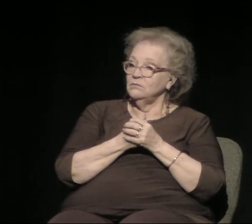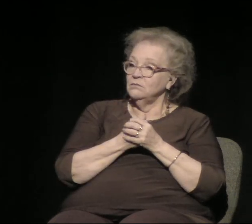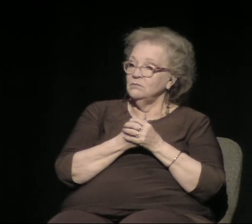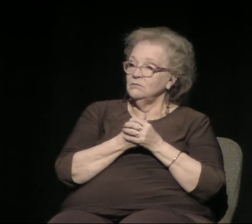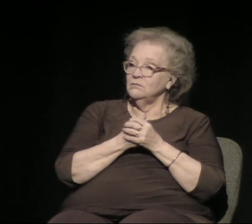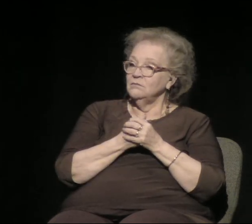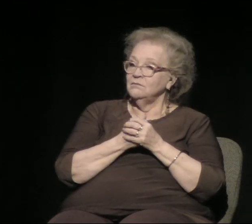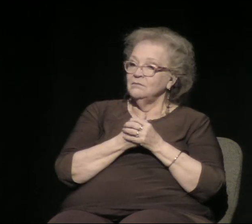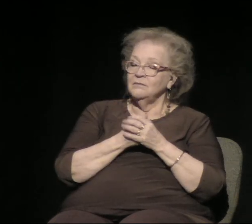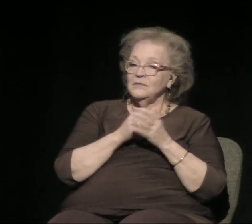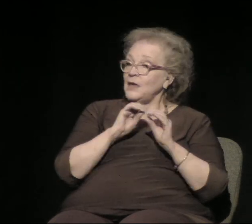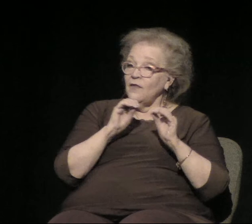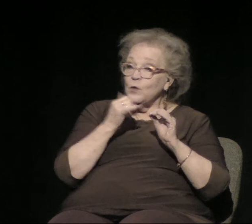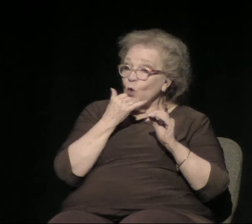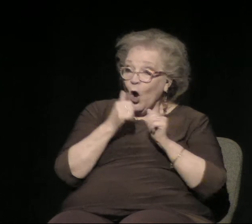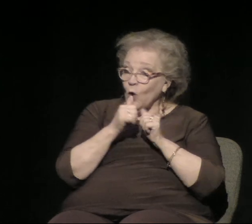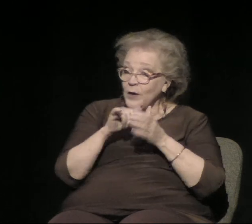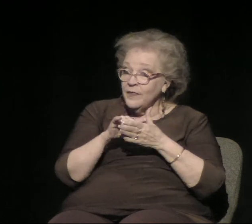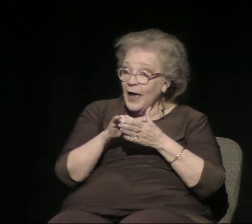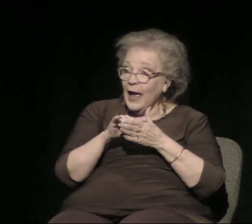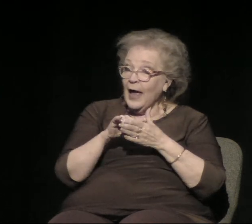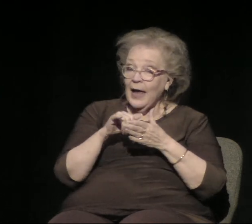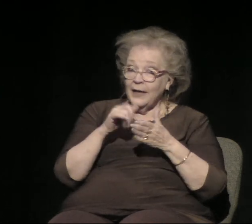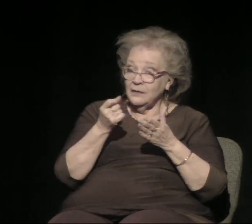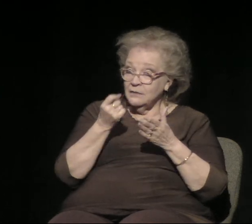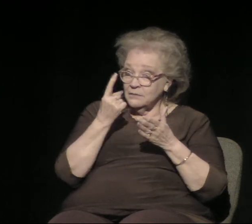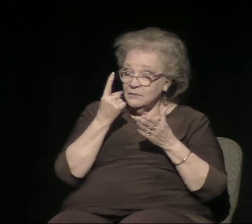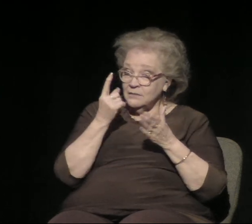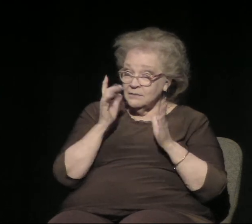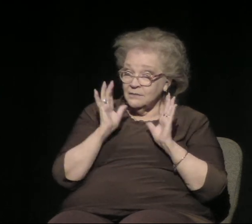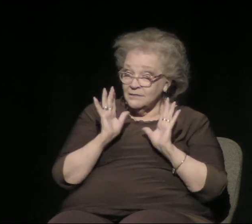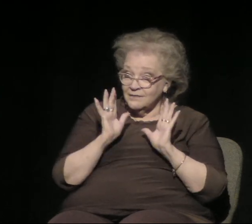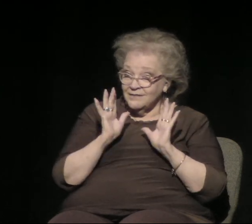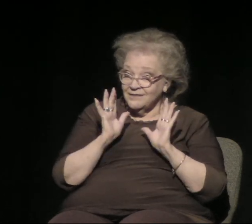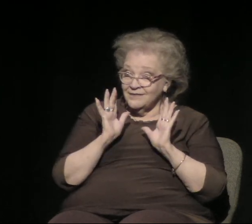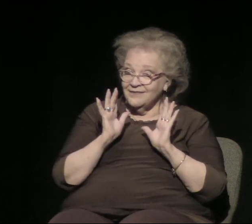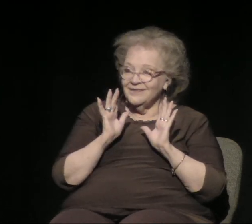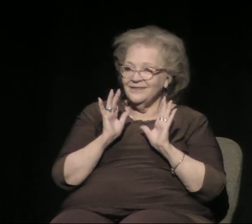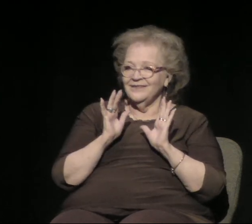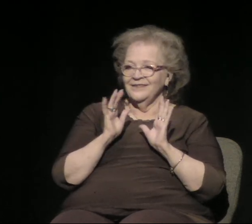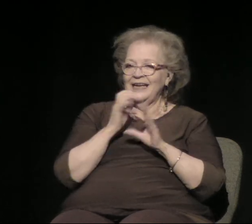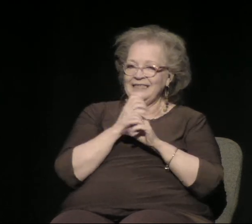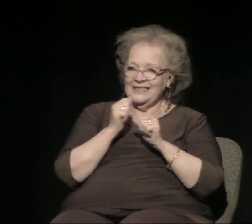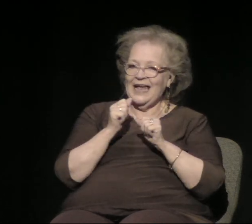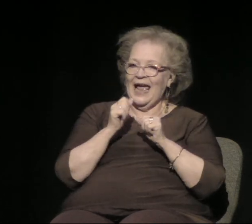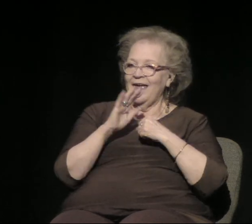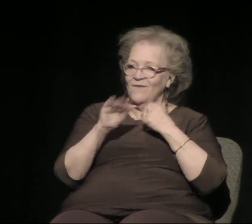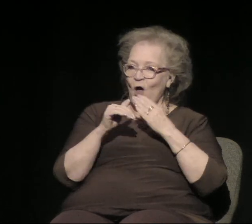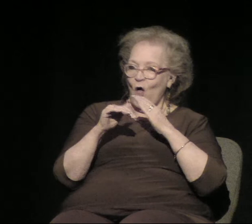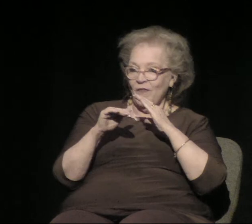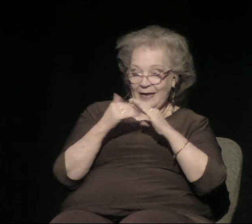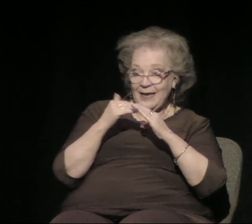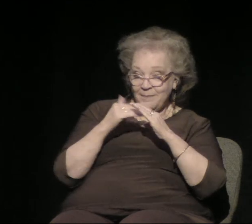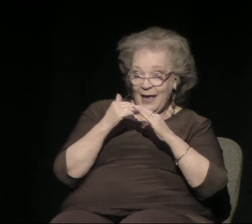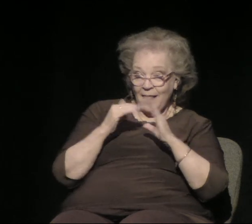not that there's anything wrong with that. Are we clear? Let's just save all the emails.